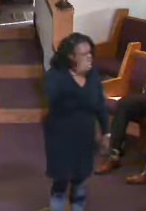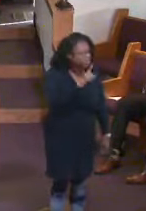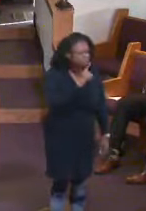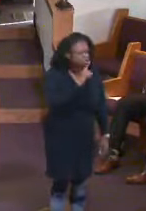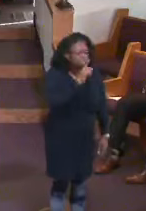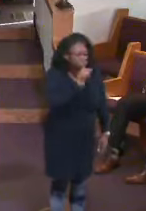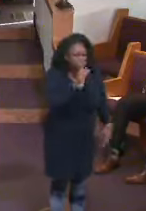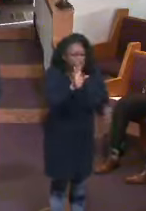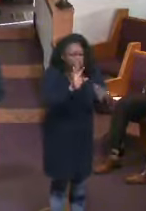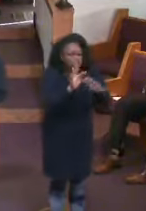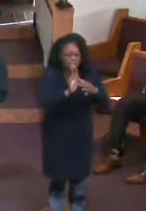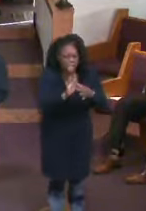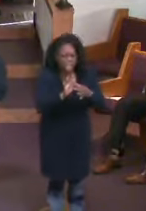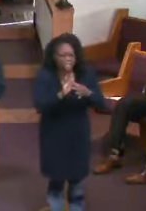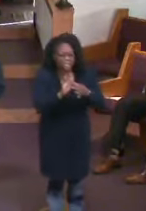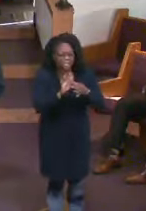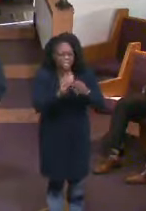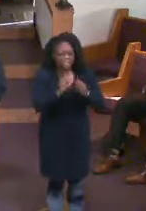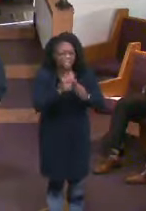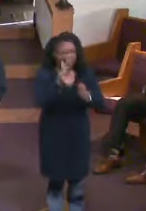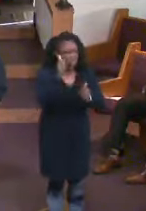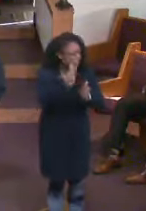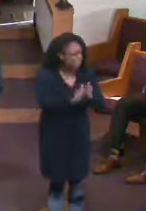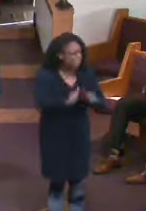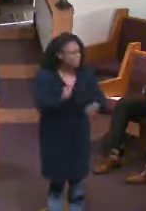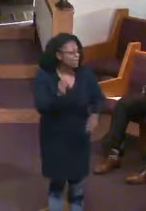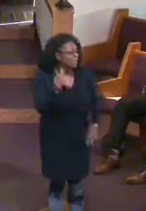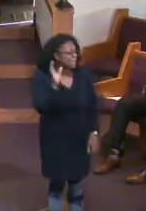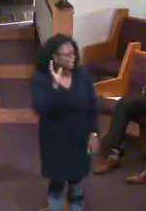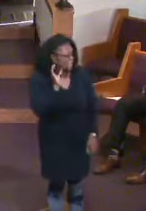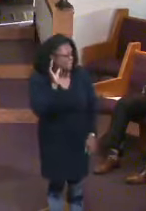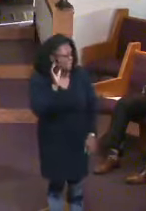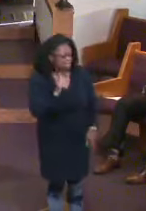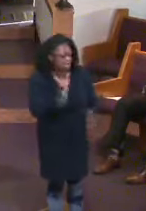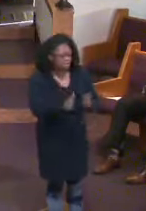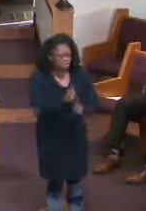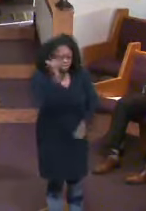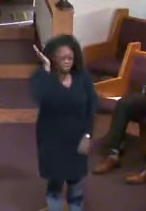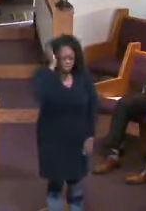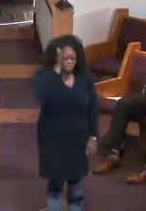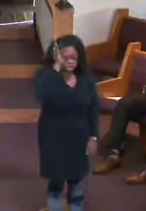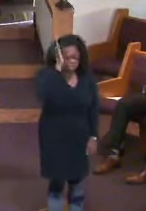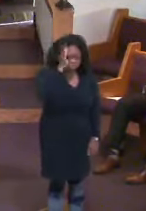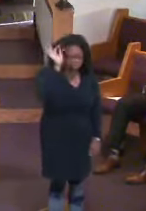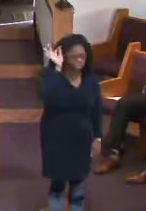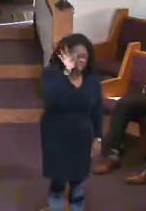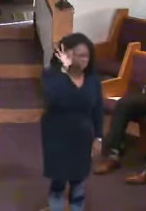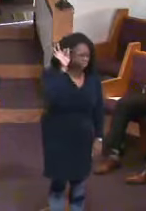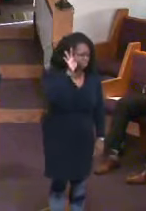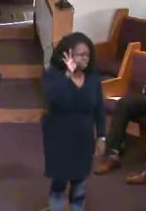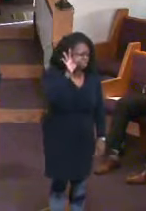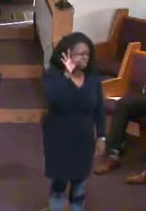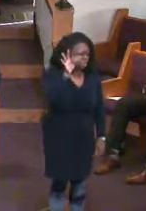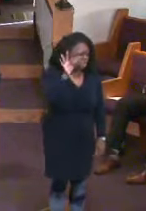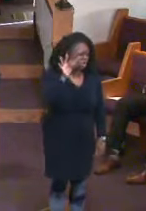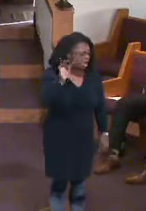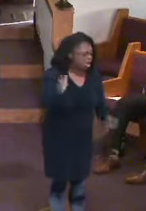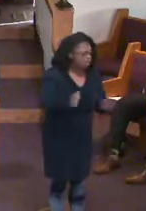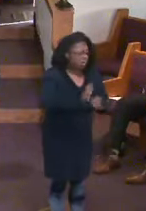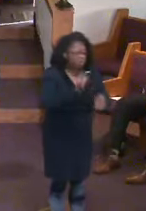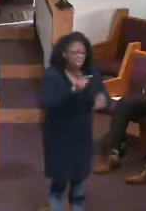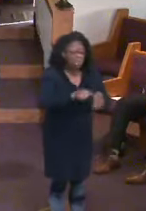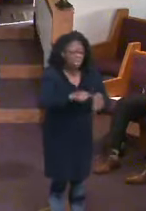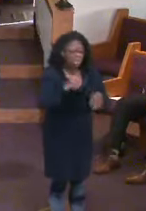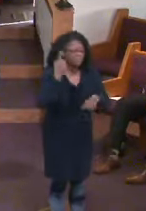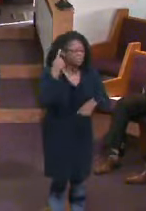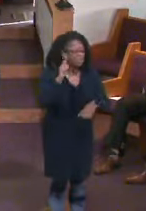relates to every listener. Most of the sermons that are preached are often targeted for certain